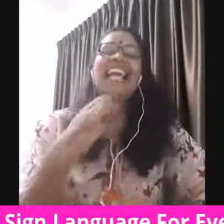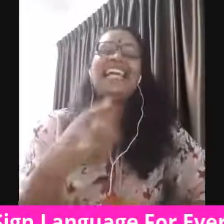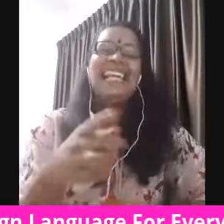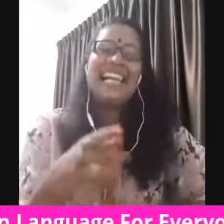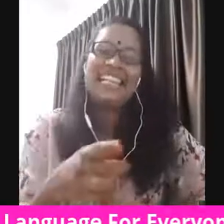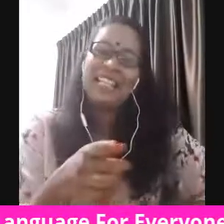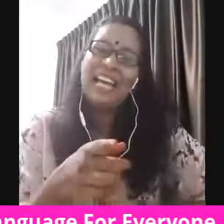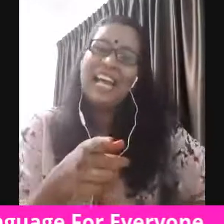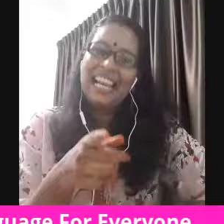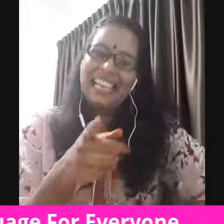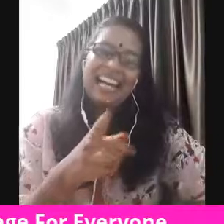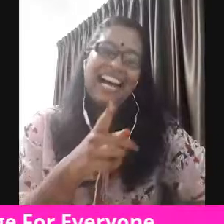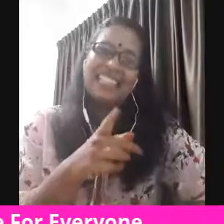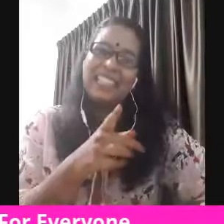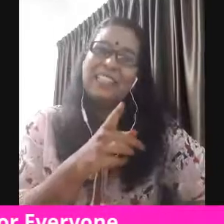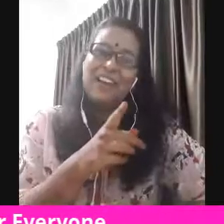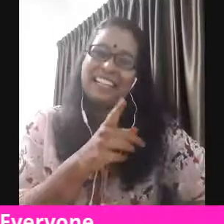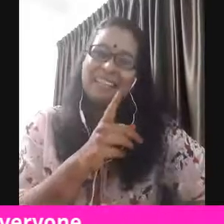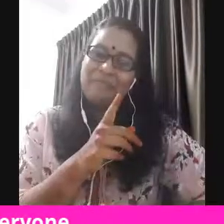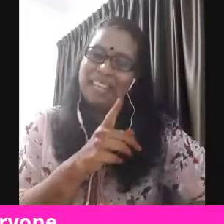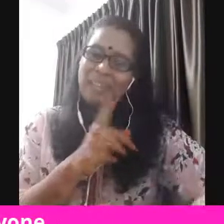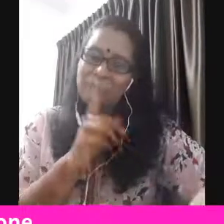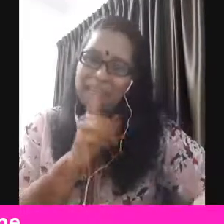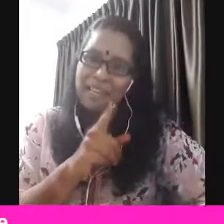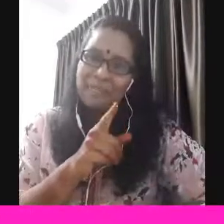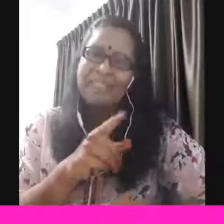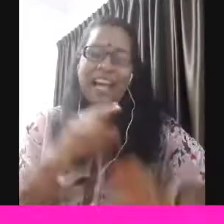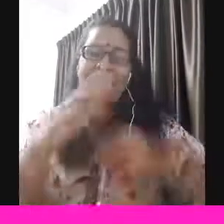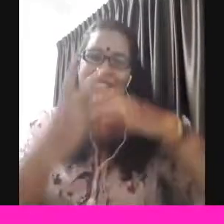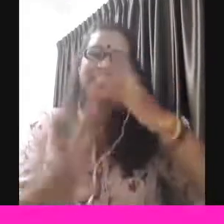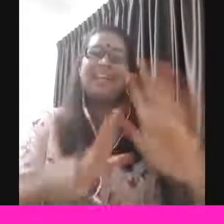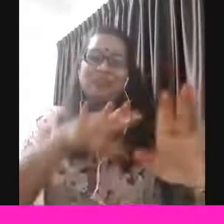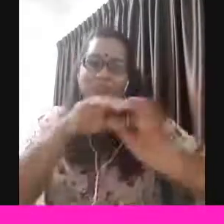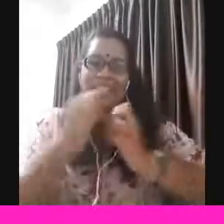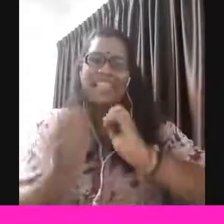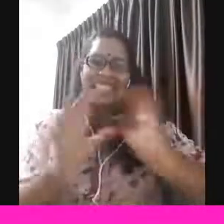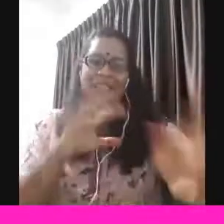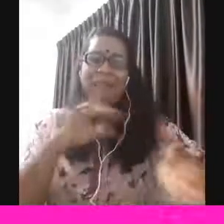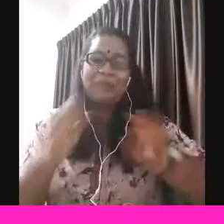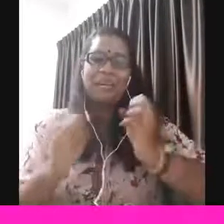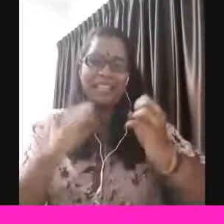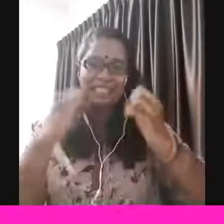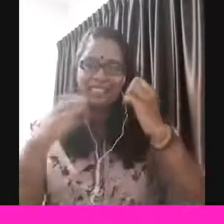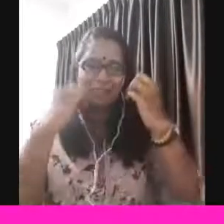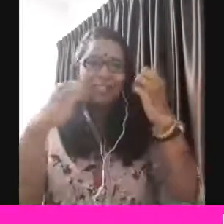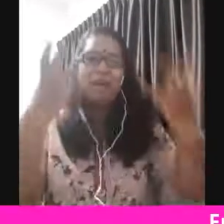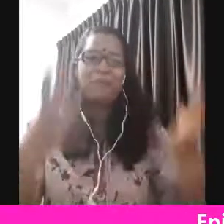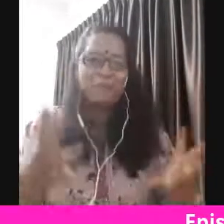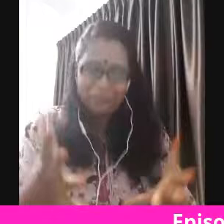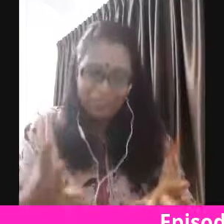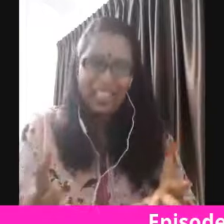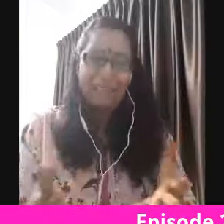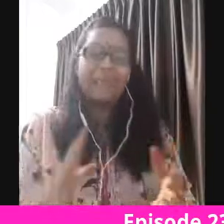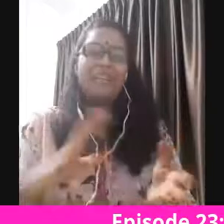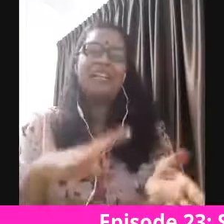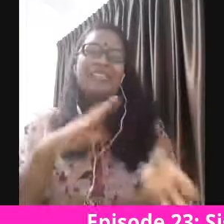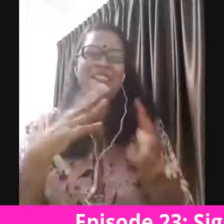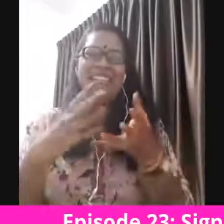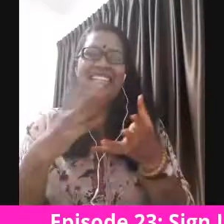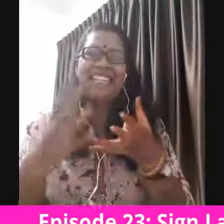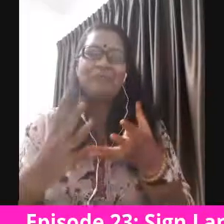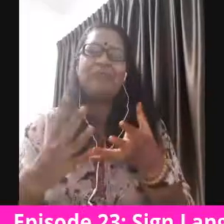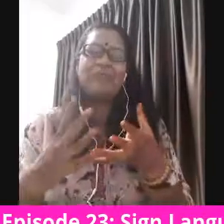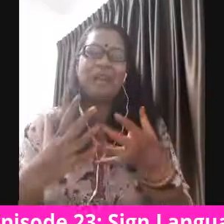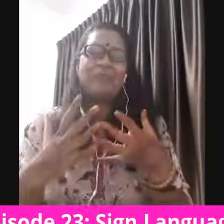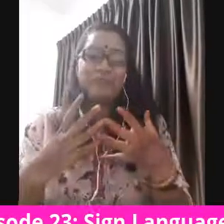the end of Luckily, it. I didn't talk in Malay. If Malay means I will sign fully. Sometimes it will come. But when